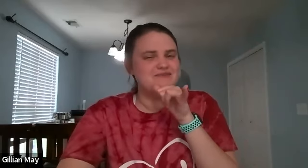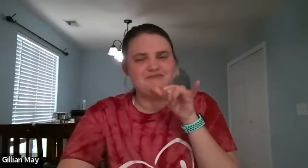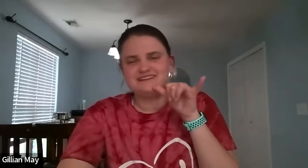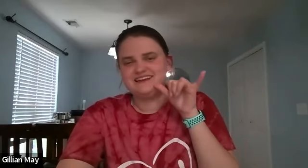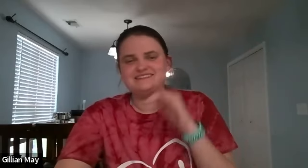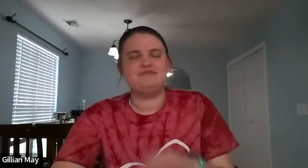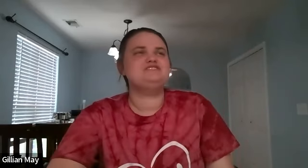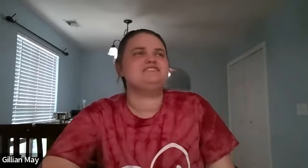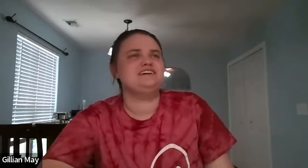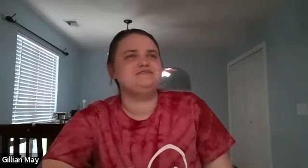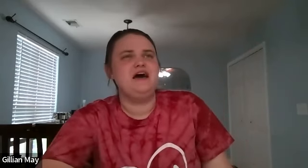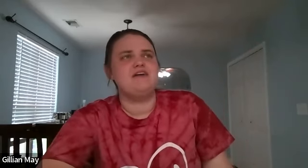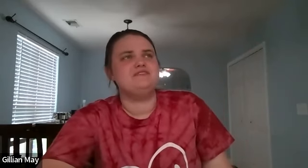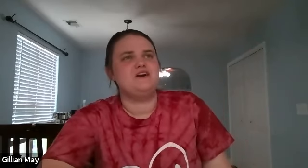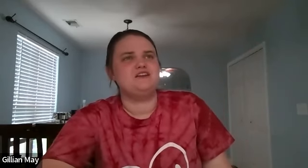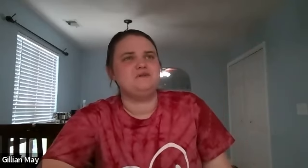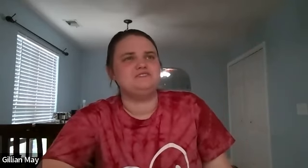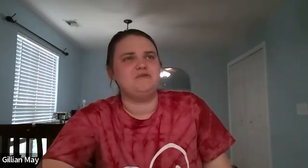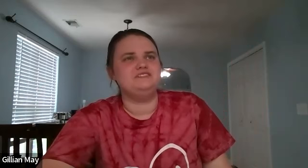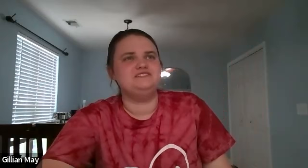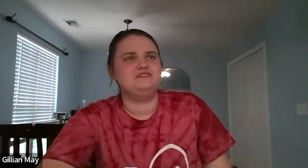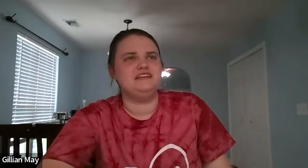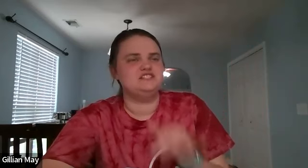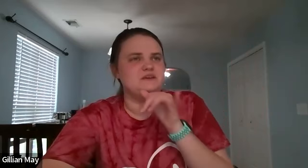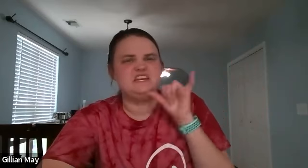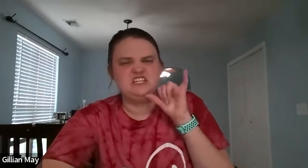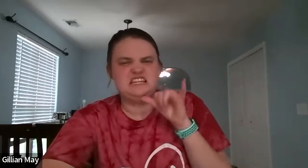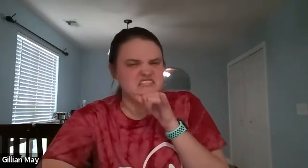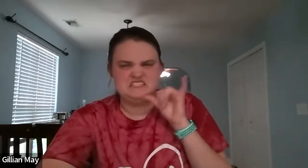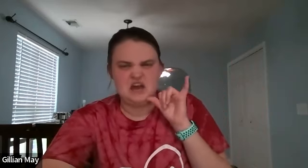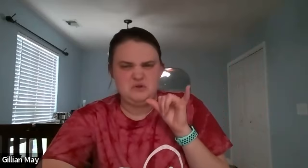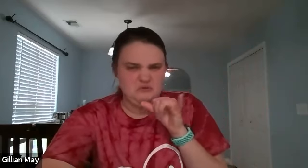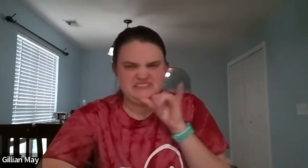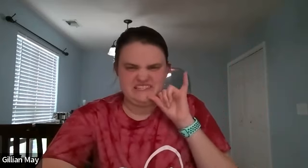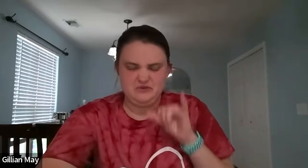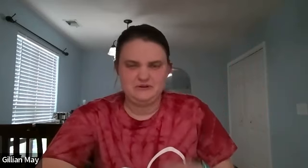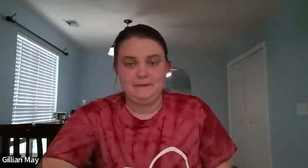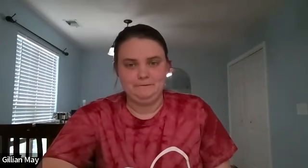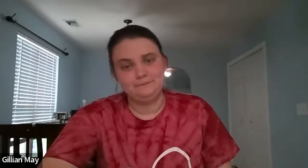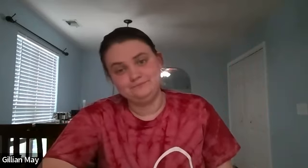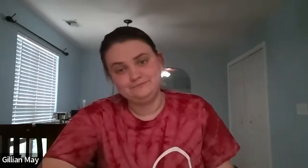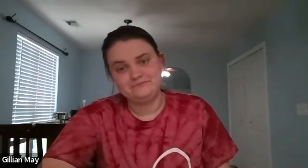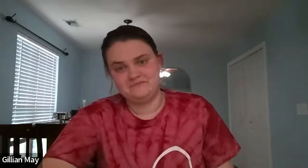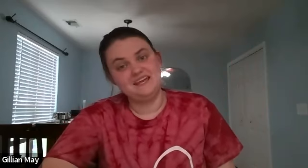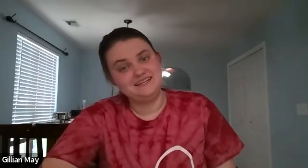Whenever I sign this, I always just think of having that argument with that one student and just being like, she's like, this is not rude. This isn't rude. I'm like, it is.